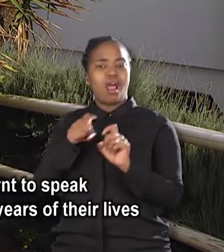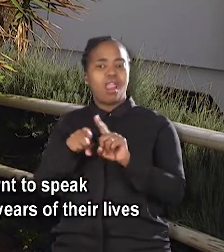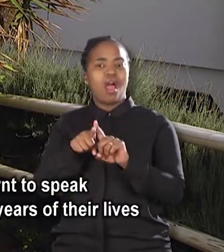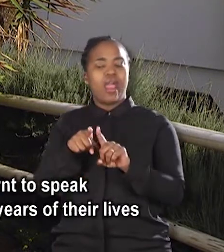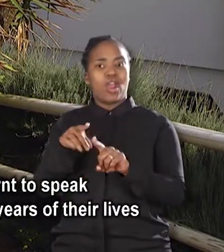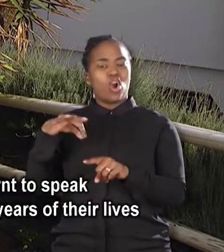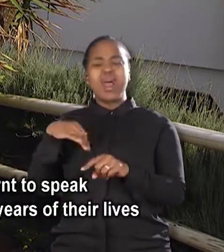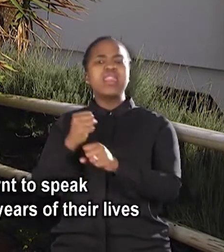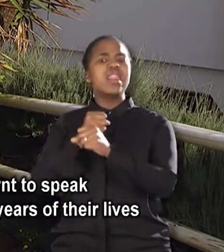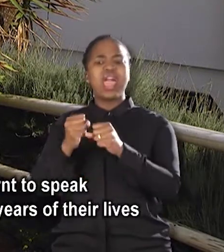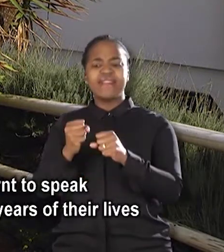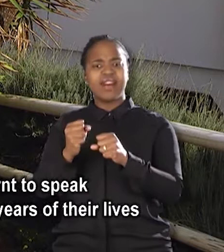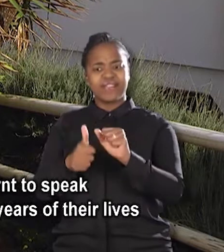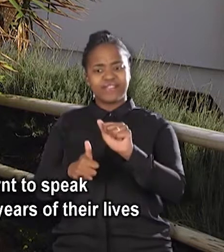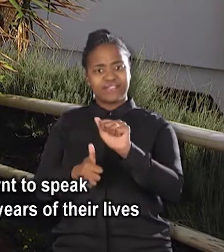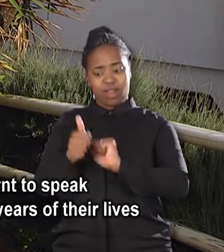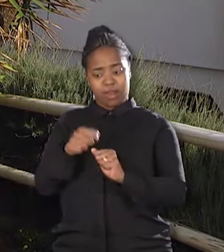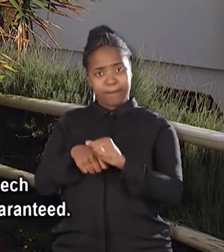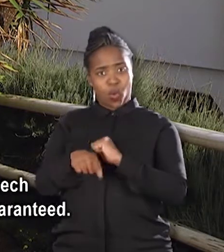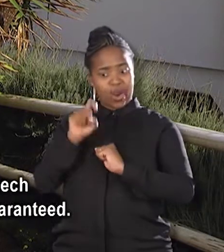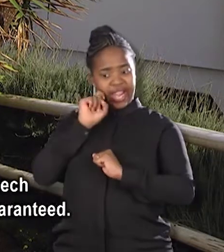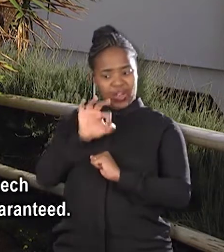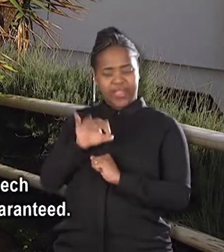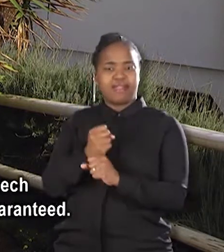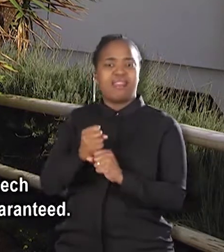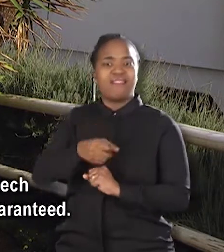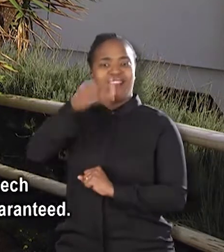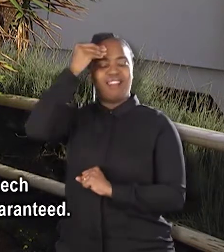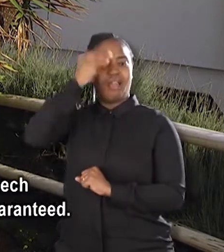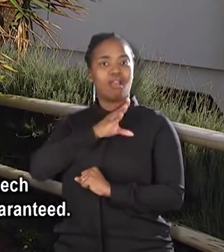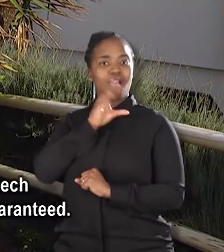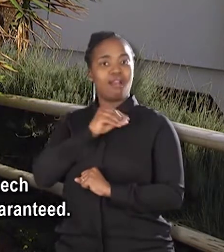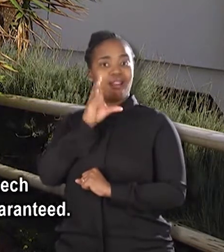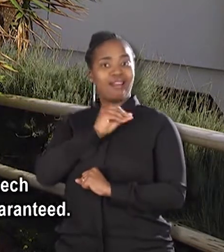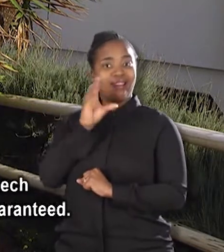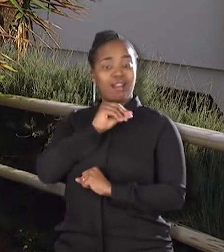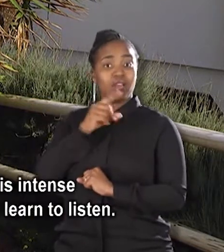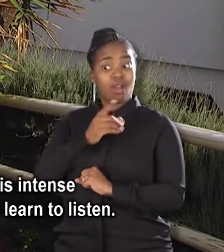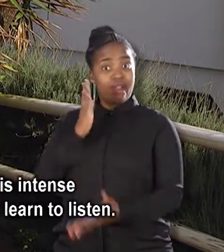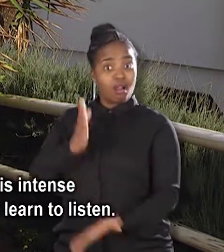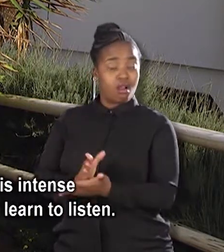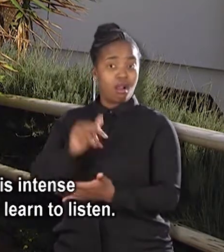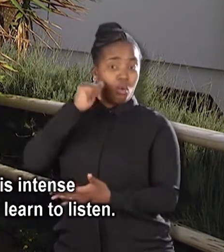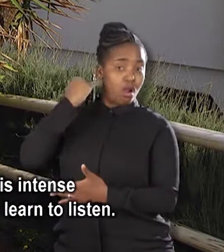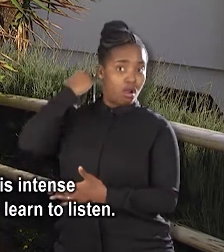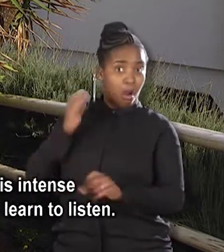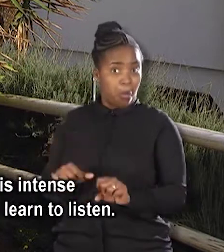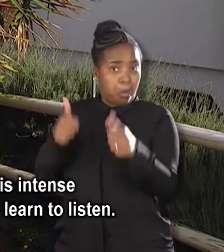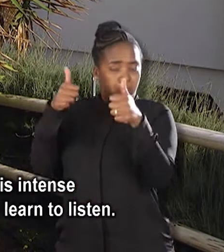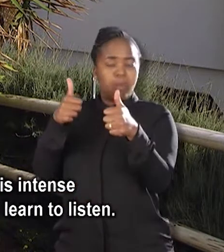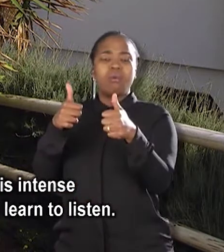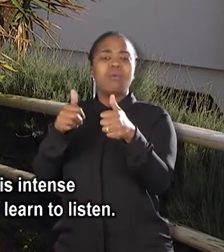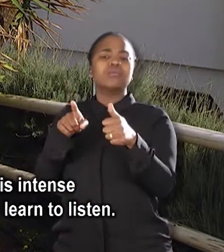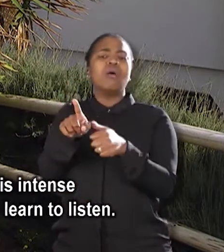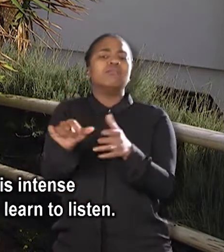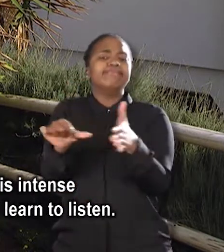never learned to speak within the first 3 years of their lives. So speech is never guaranteed, but this therapy